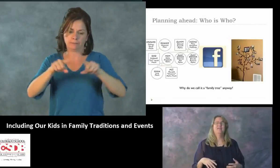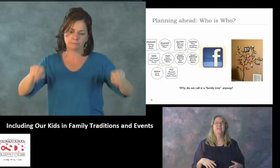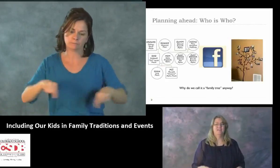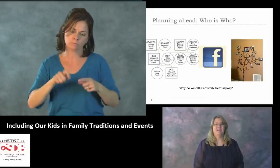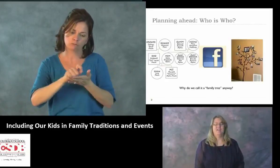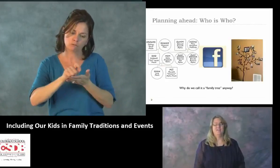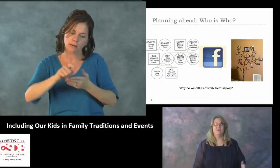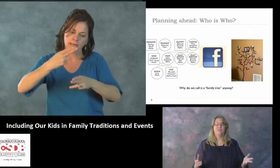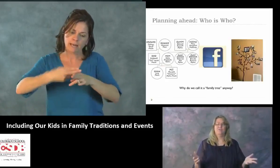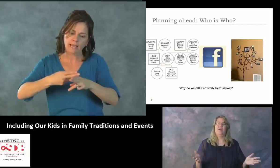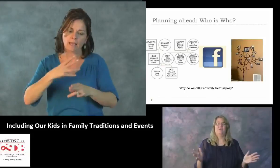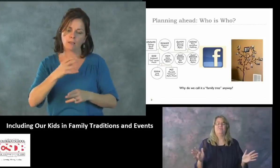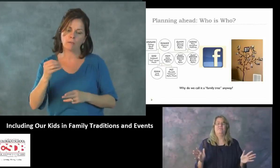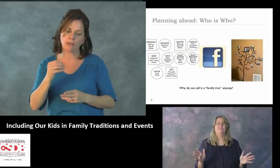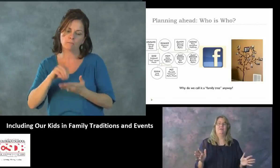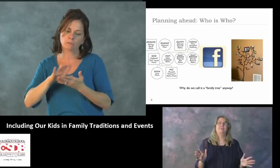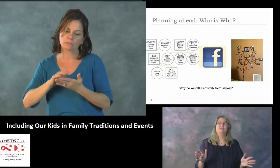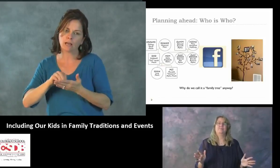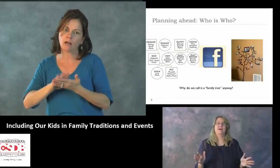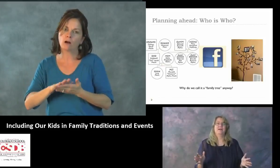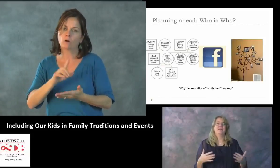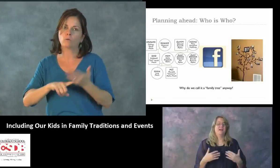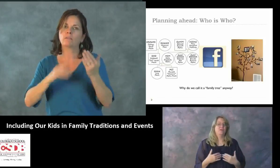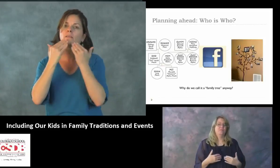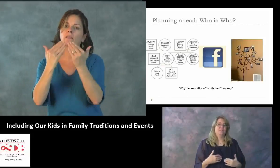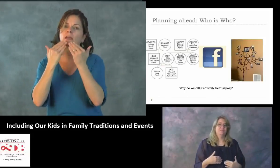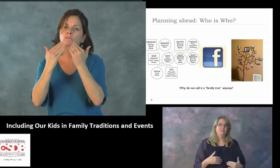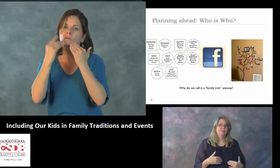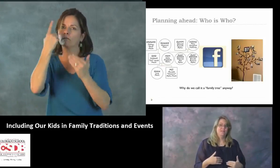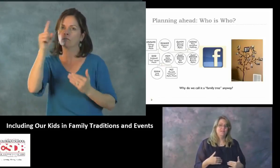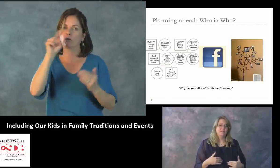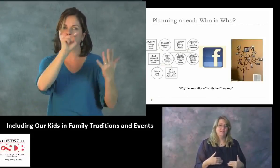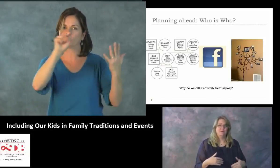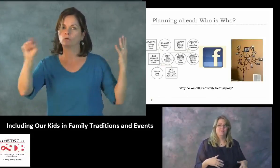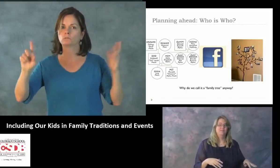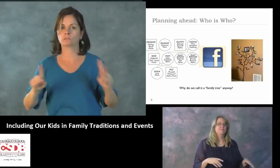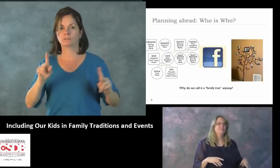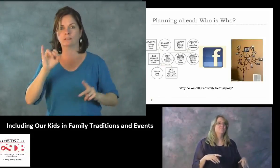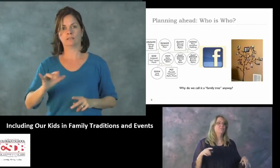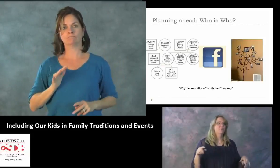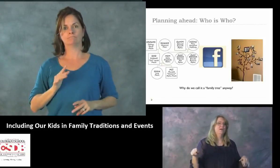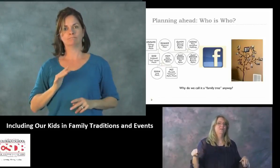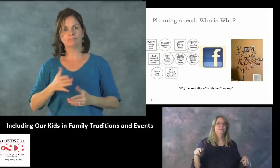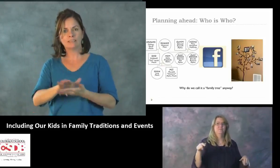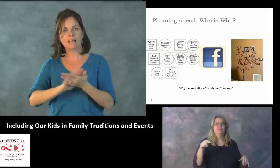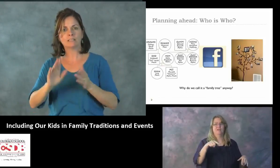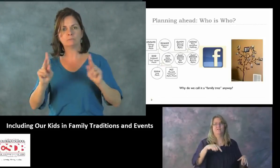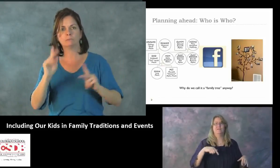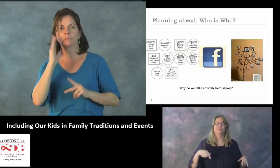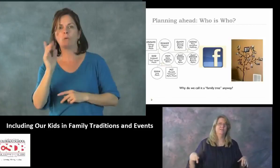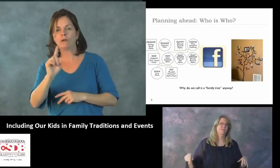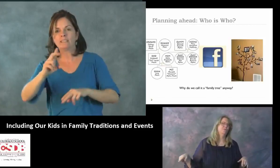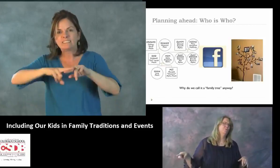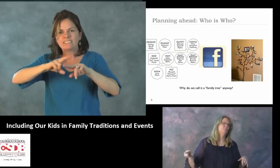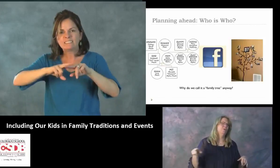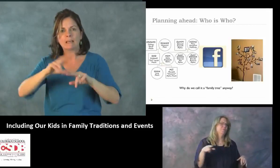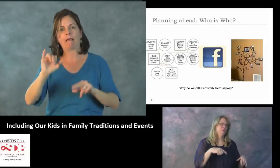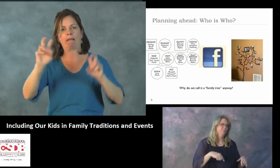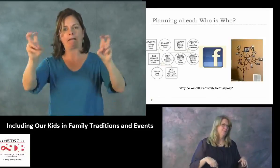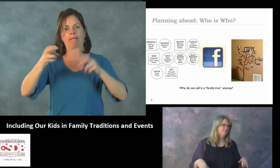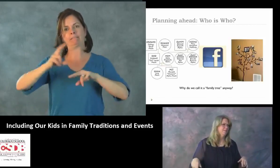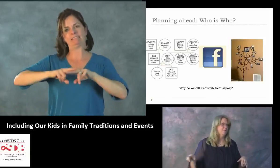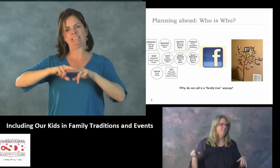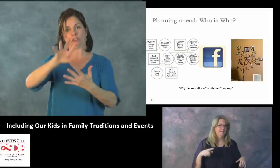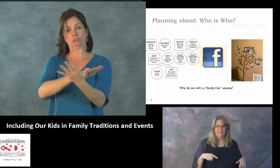dinner. And I don't know if your family's like mine, I always had to sit at the kid table, so it was a while before I learned who